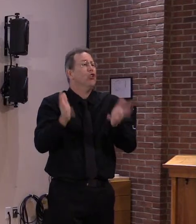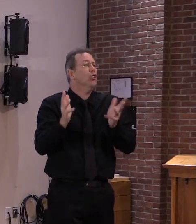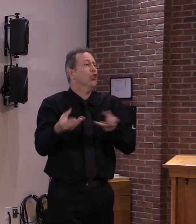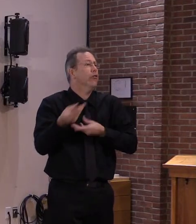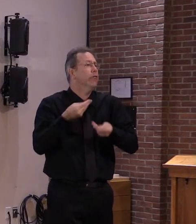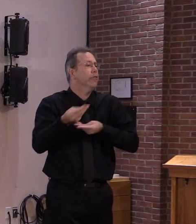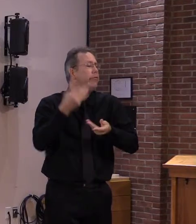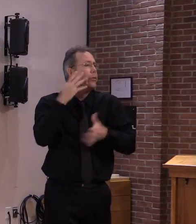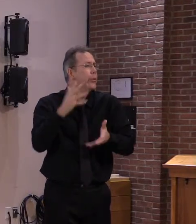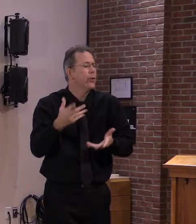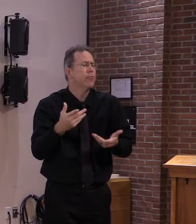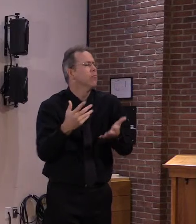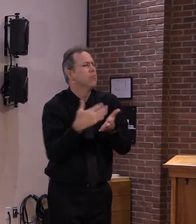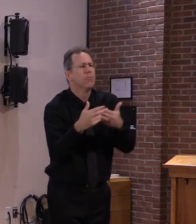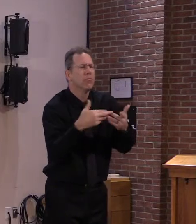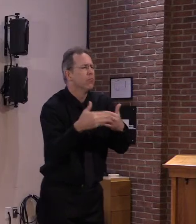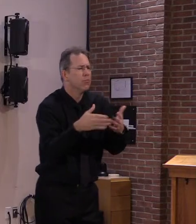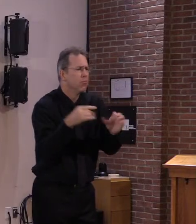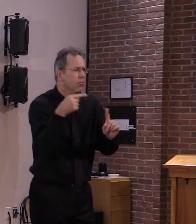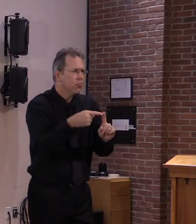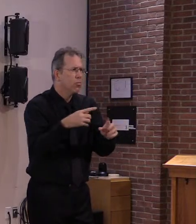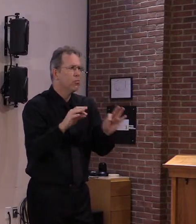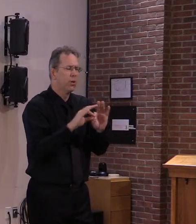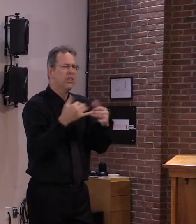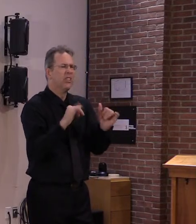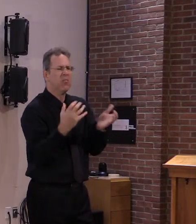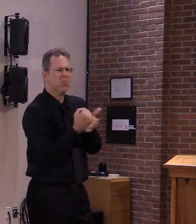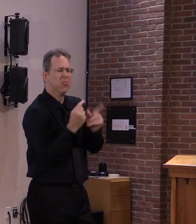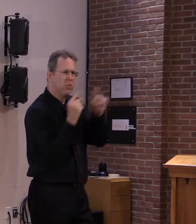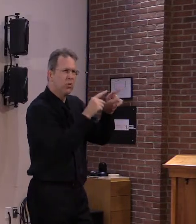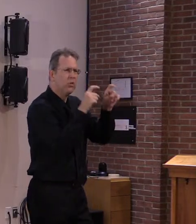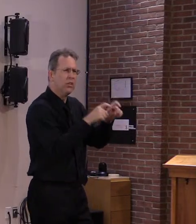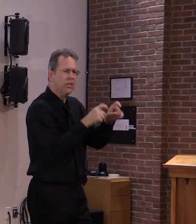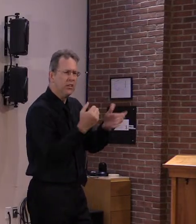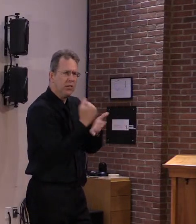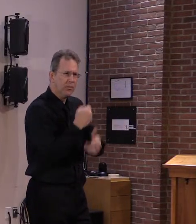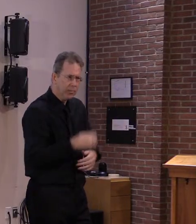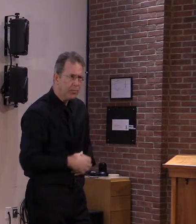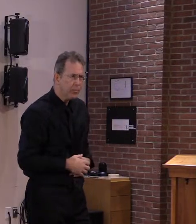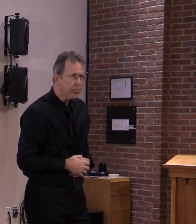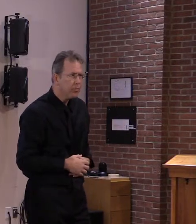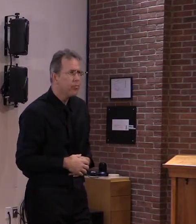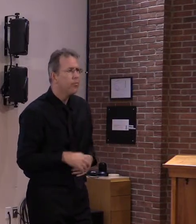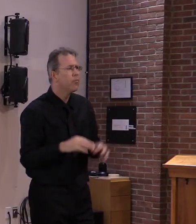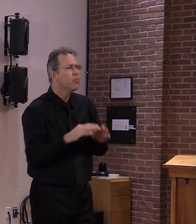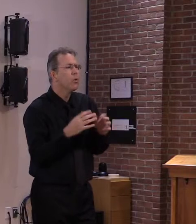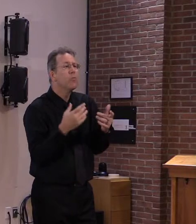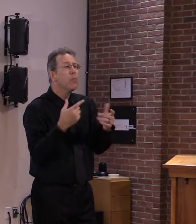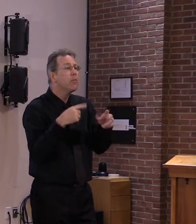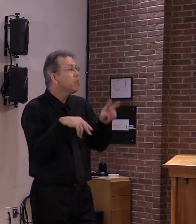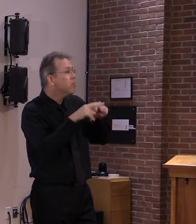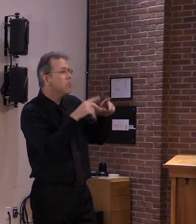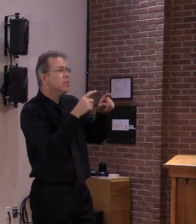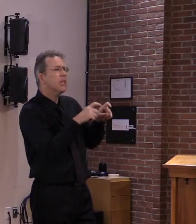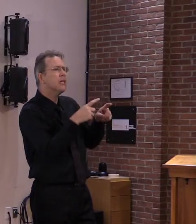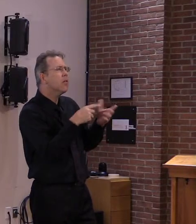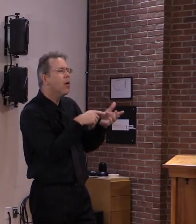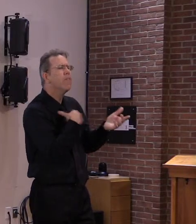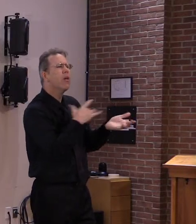normal surveillance test that occurs in the healthcare system. And results that were received on the 21st, just